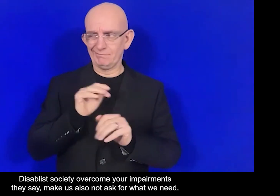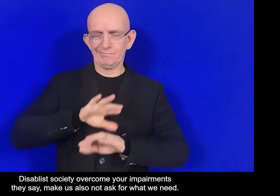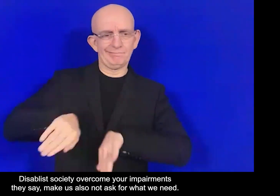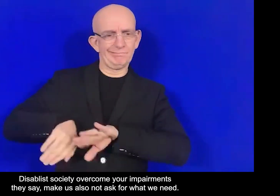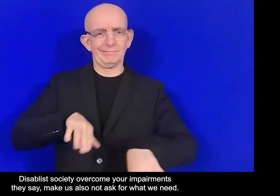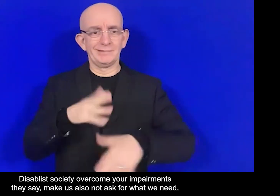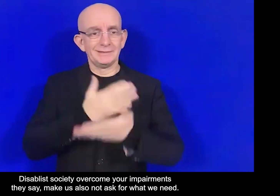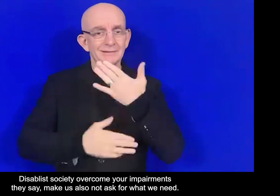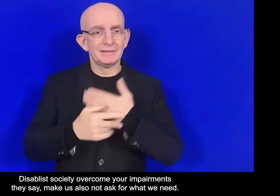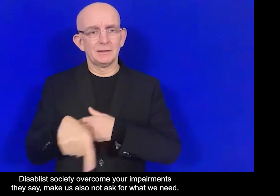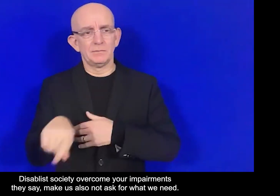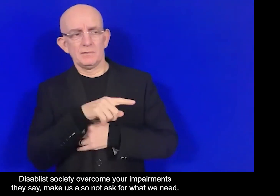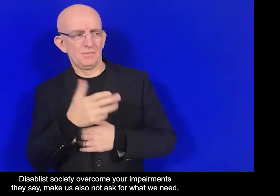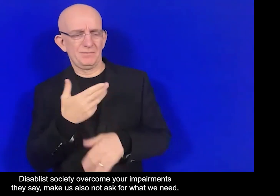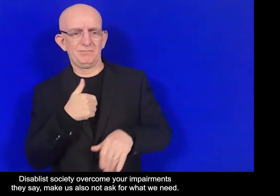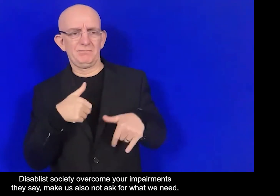Disabled society,